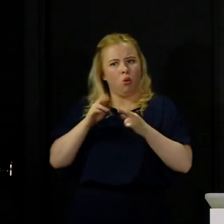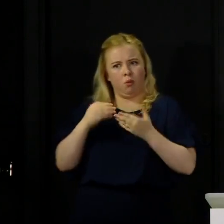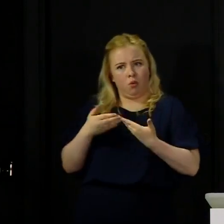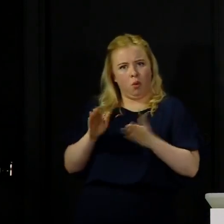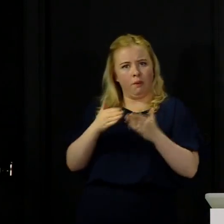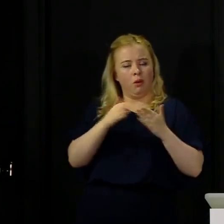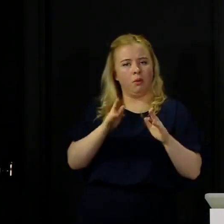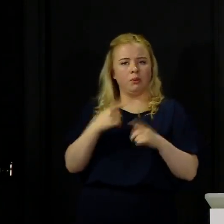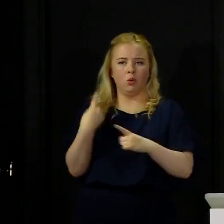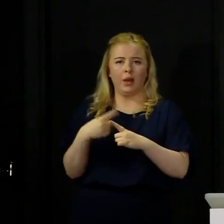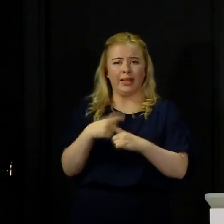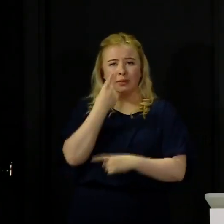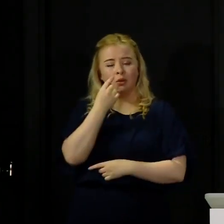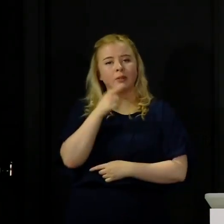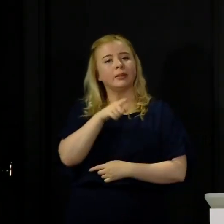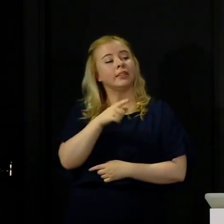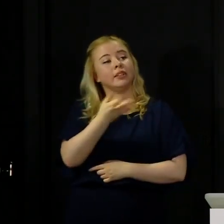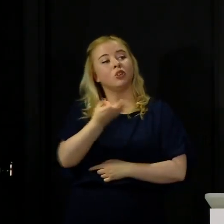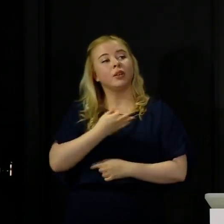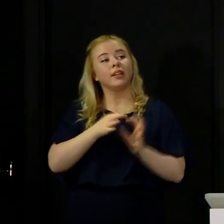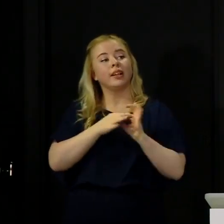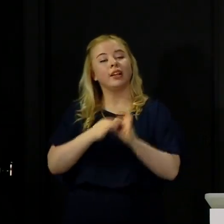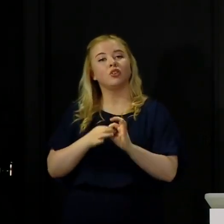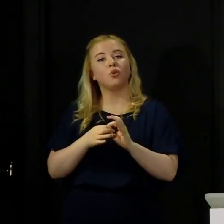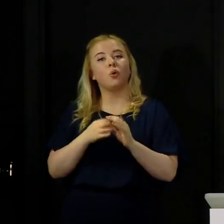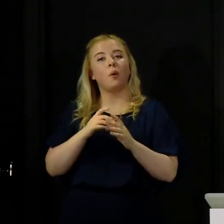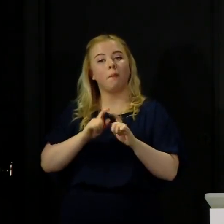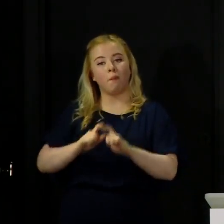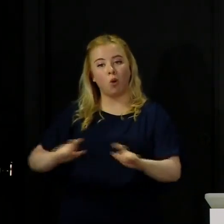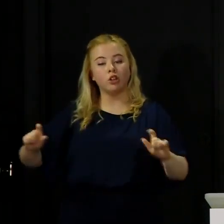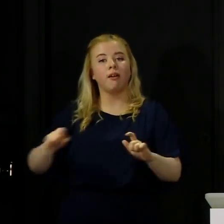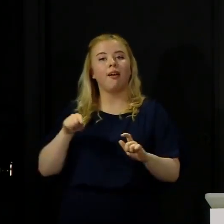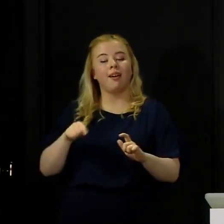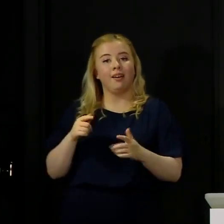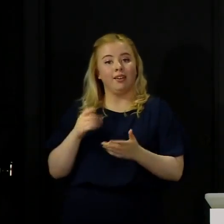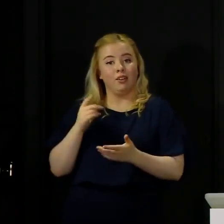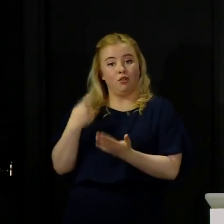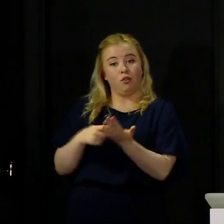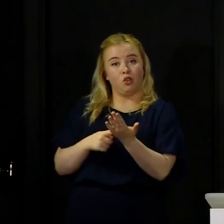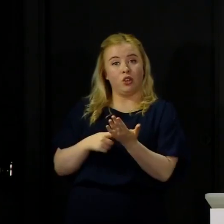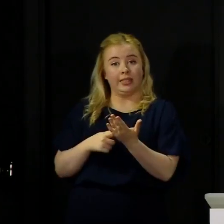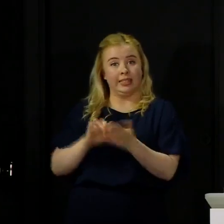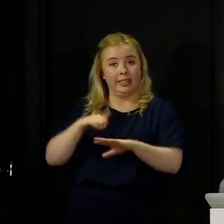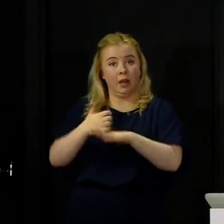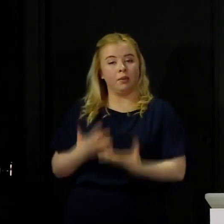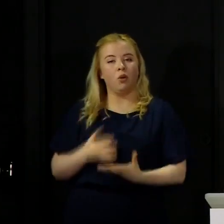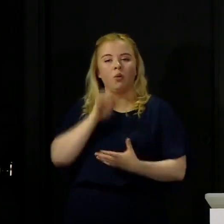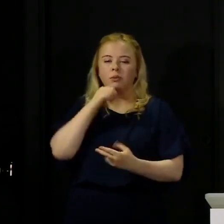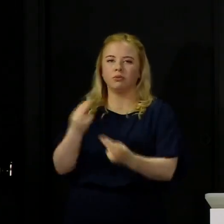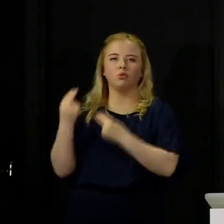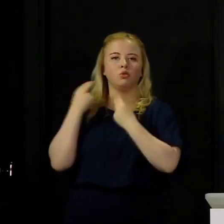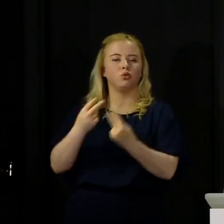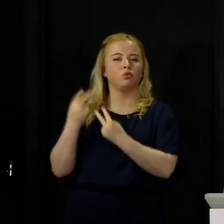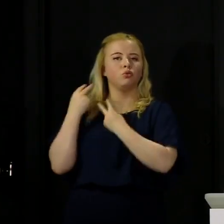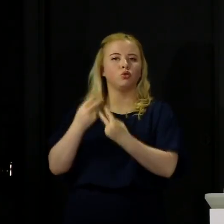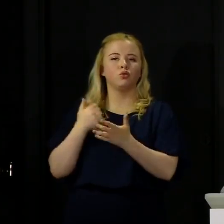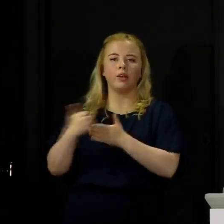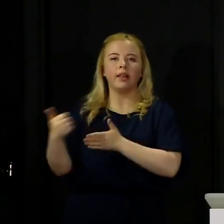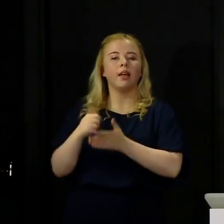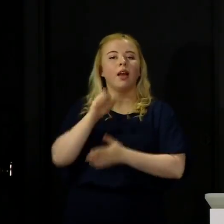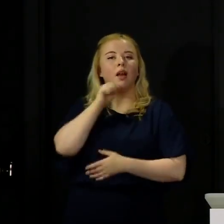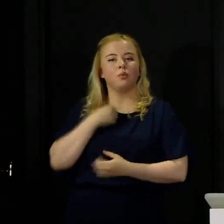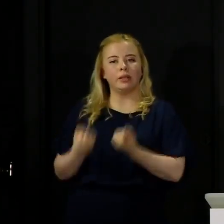as possible. On the issue of borders, the regulations that are in place now will be reviewed on a regular cycle, and again